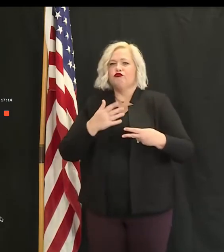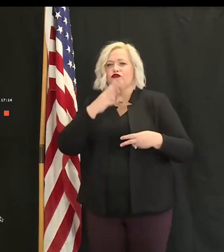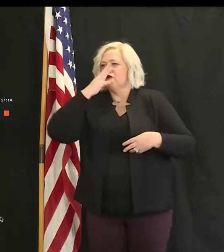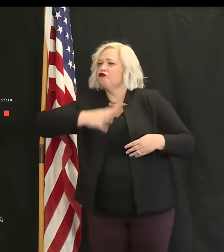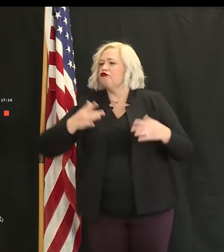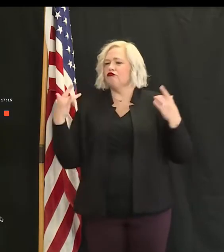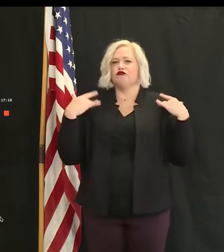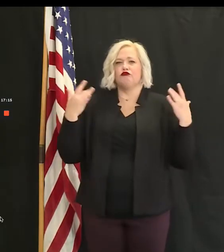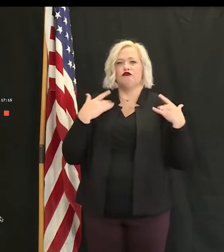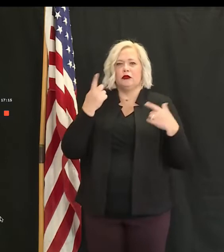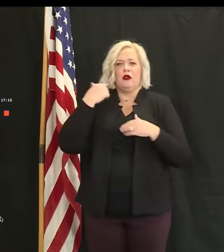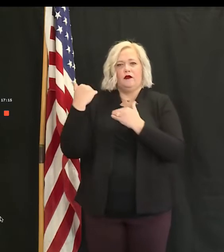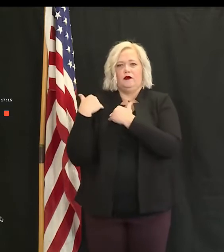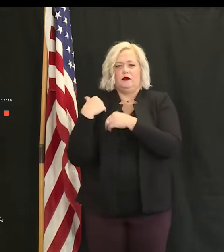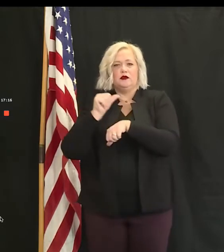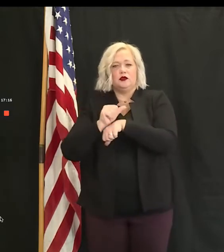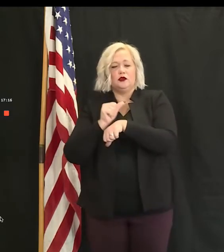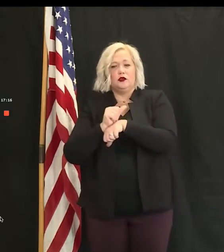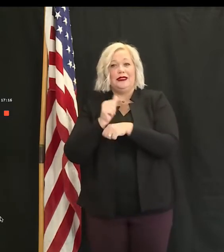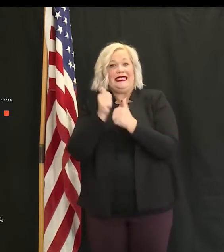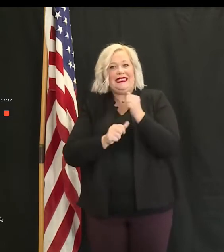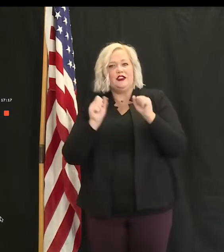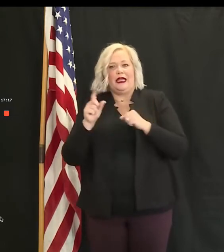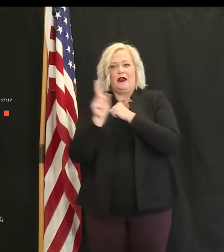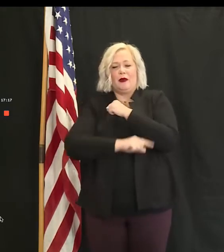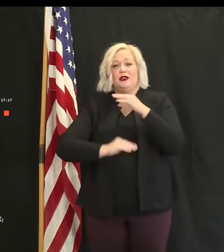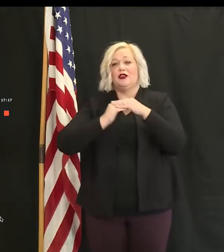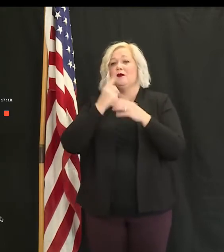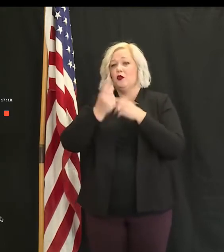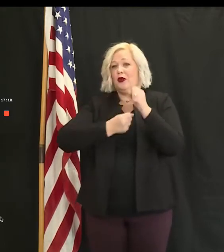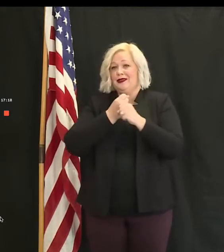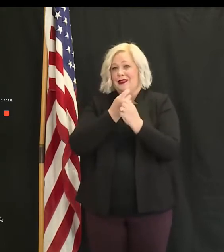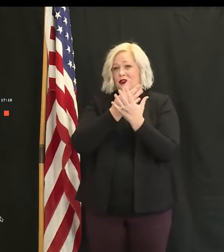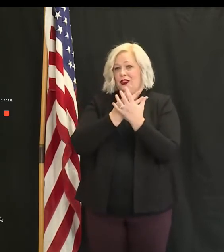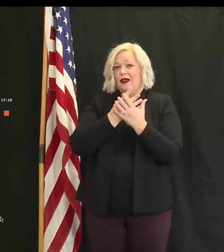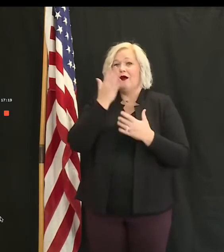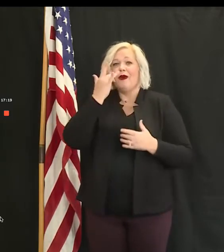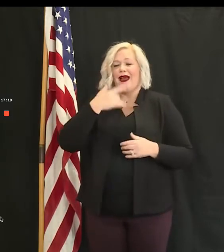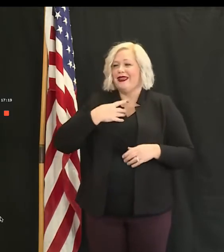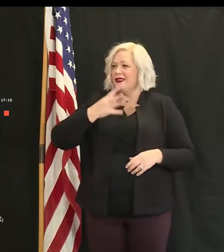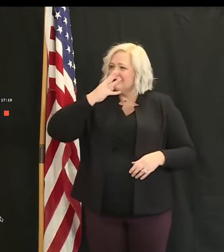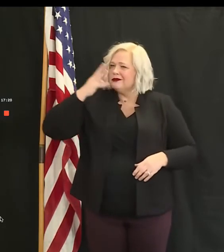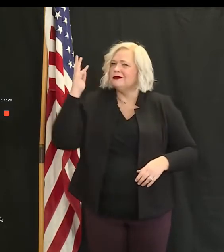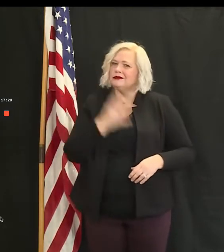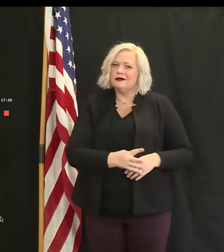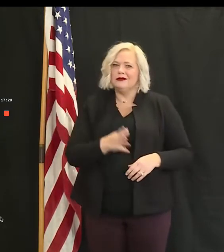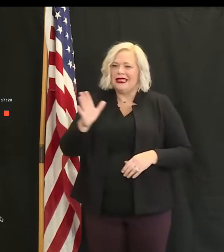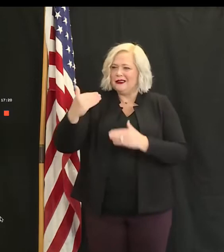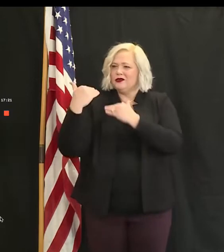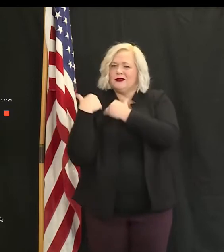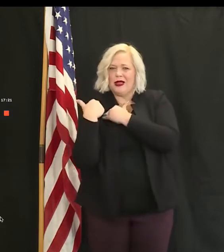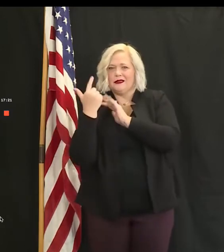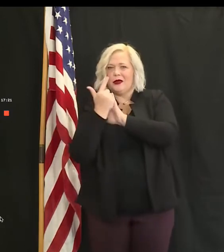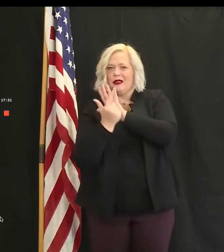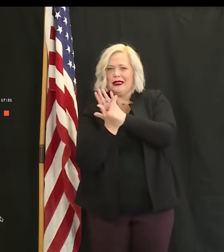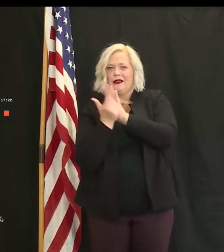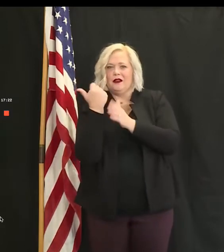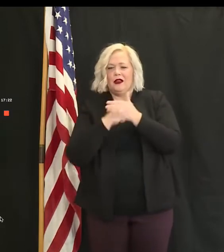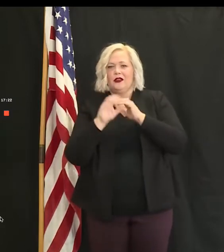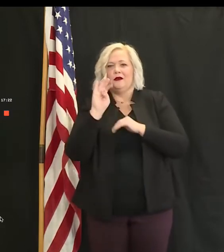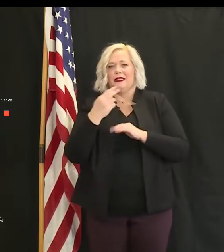of duty, each a one-year misdemeanor for willfully neglecting his mandatory legal duties under the